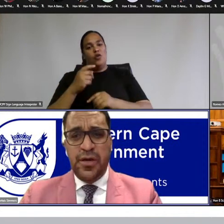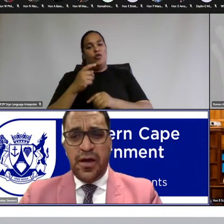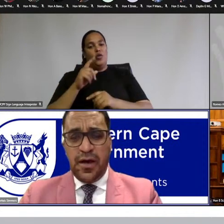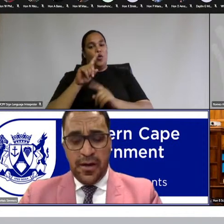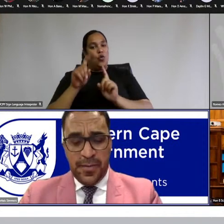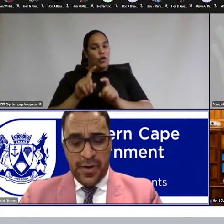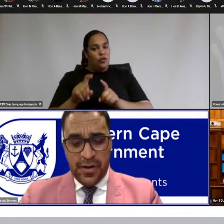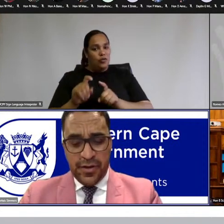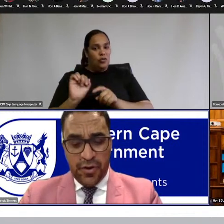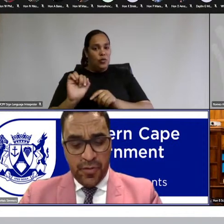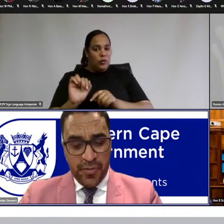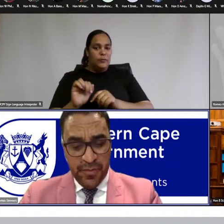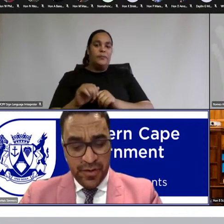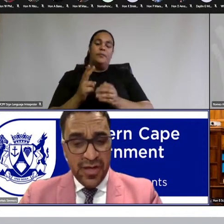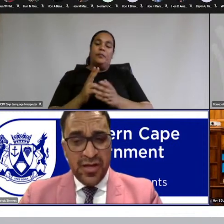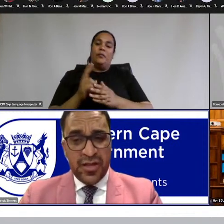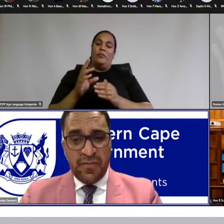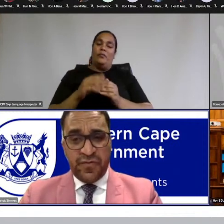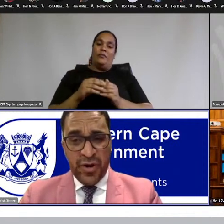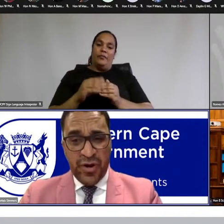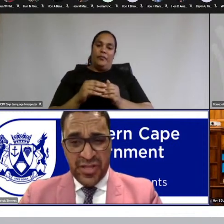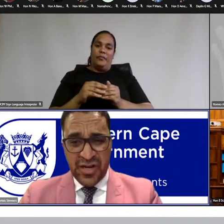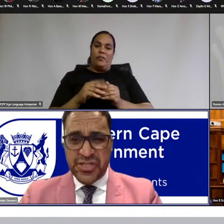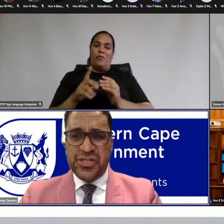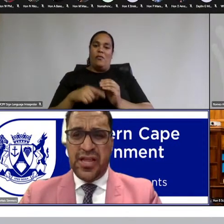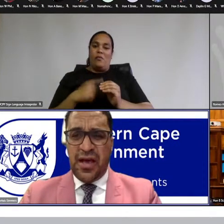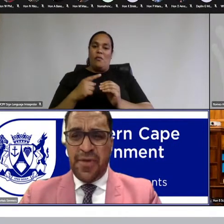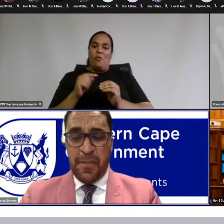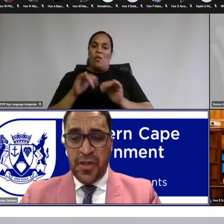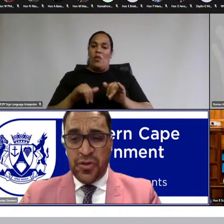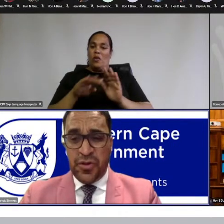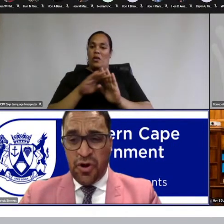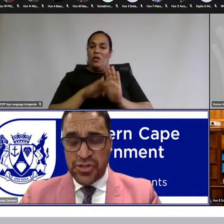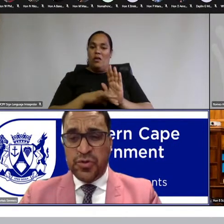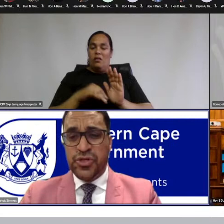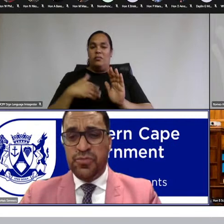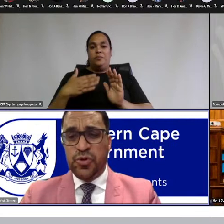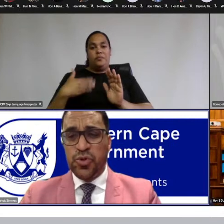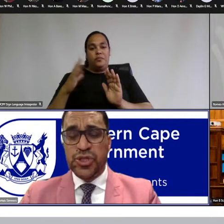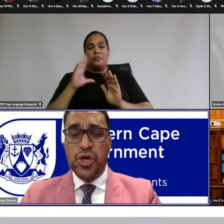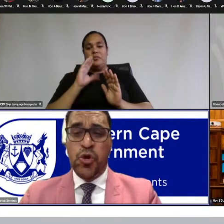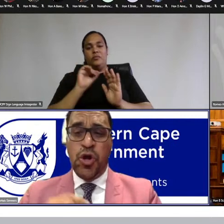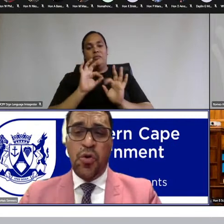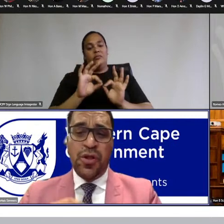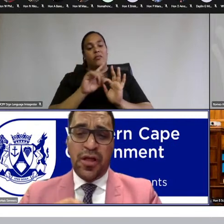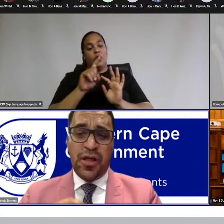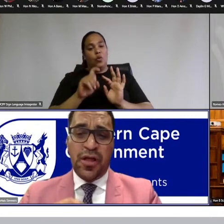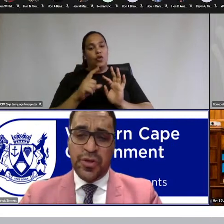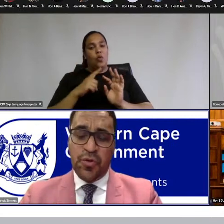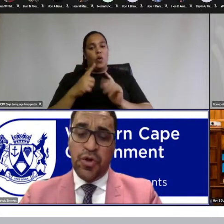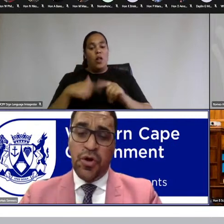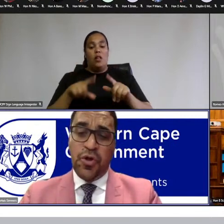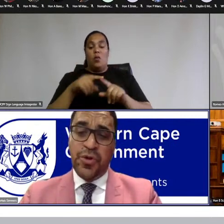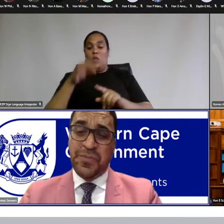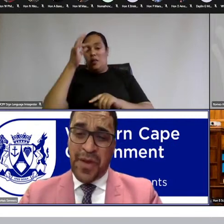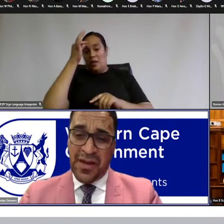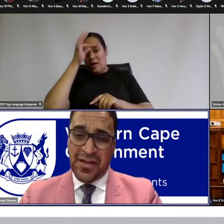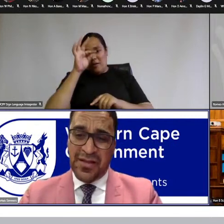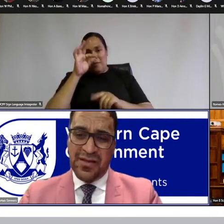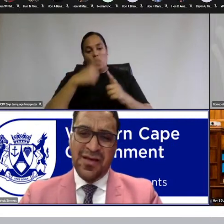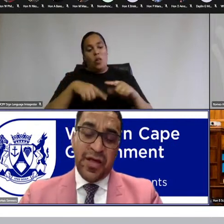questions. The Honourable Member, in terms of waiting lists, and I'm happy that you asked that question, because your local government or your